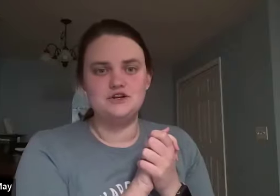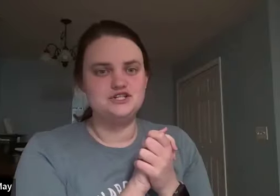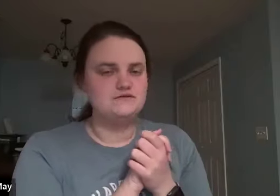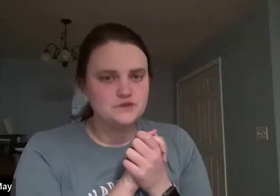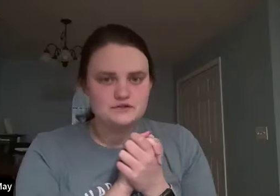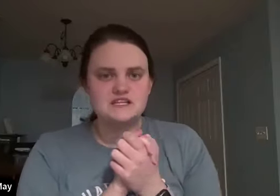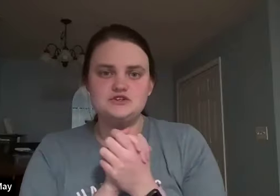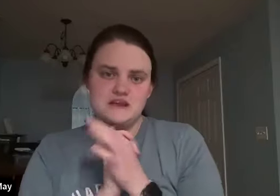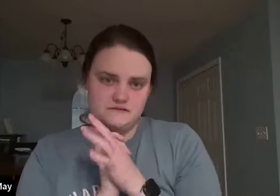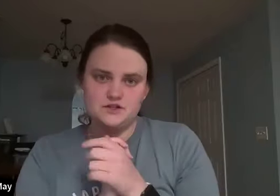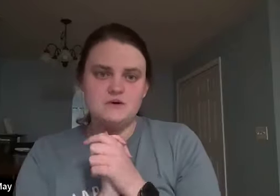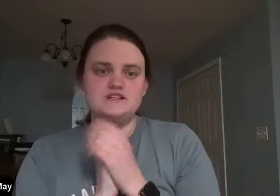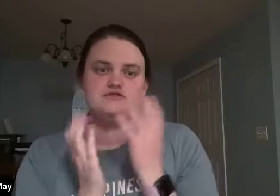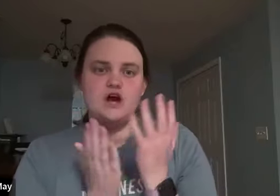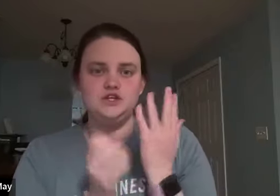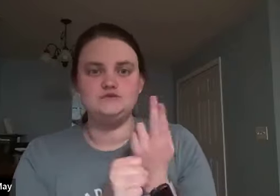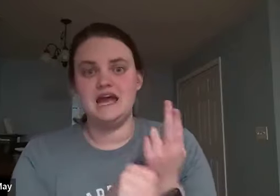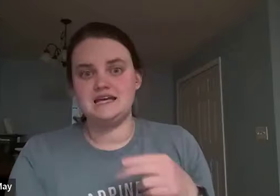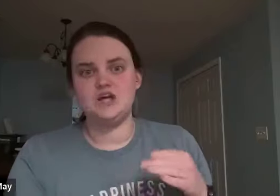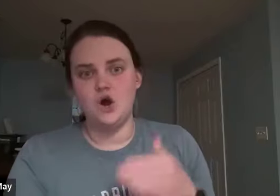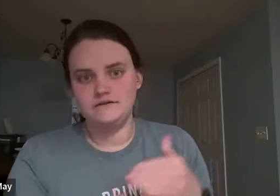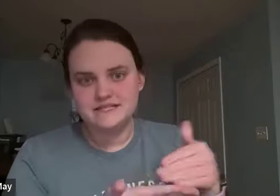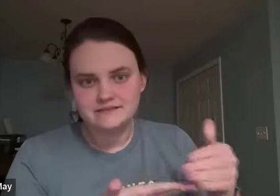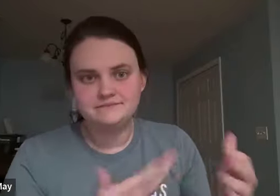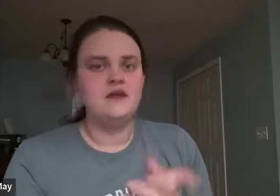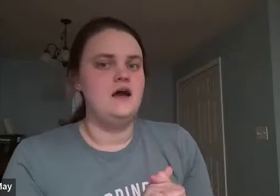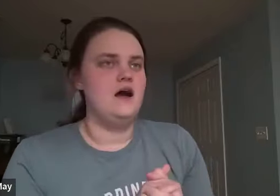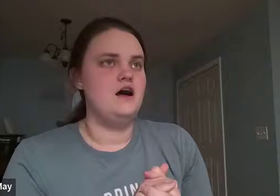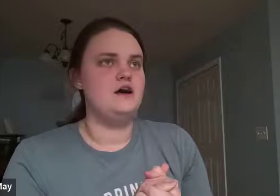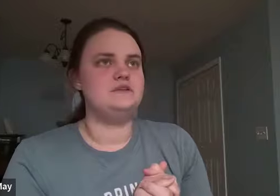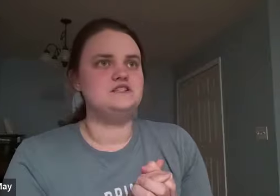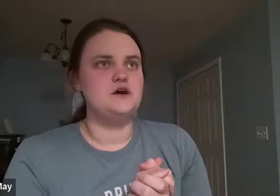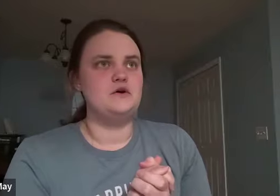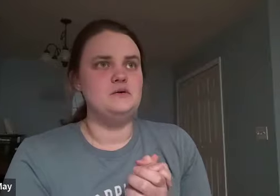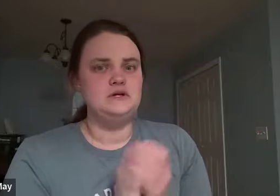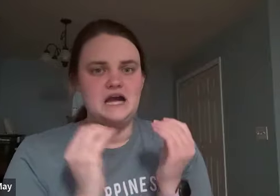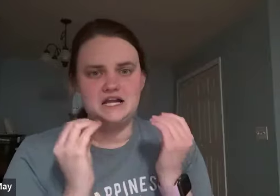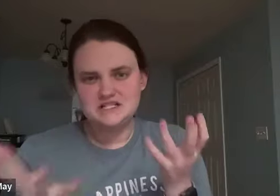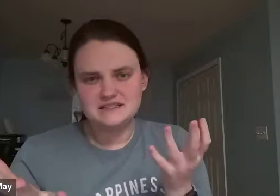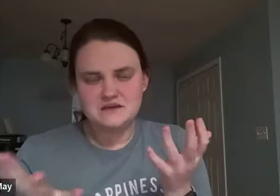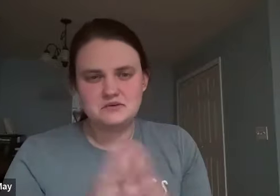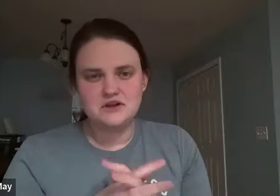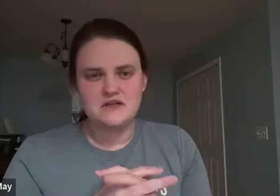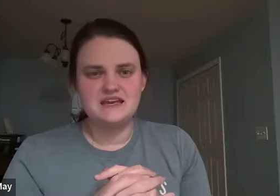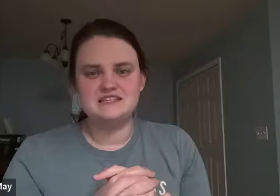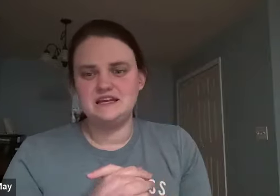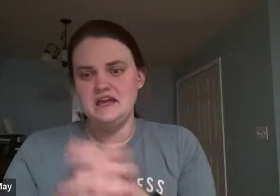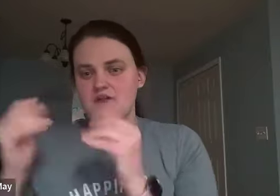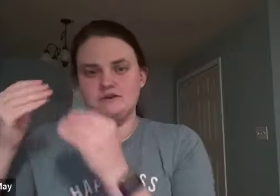just certain foods that you just have to fingerspell because they're not used as often. And so I just like to let people know that in case like